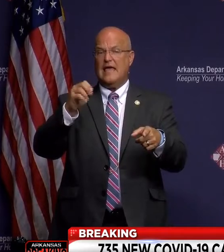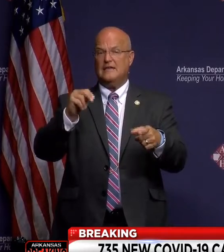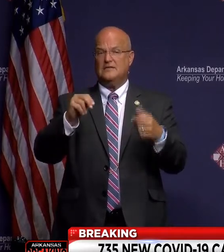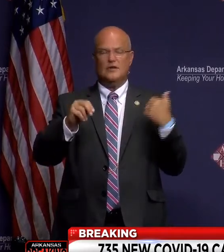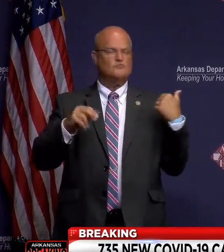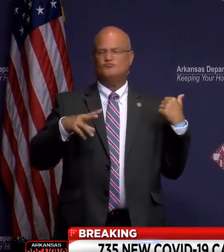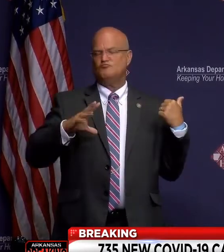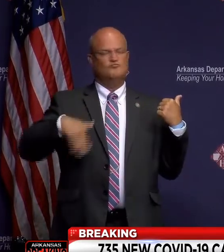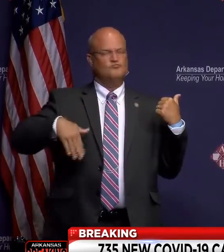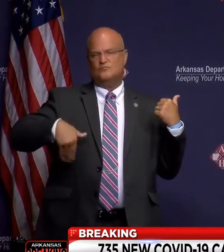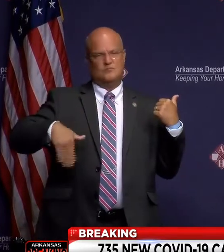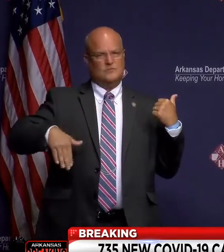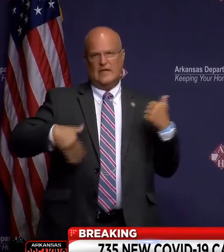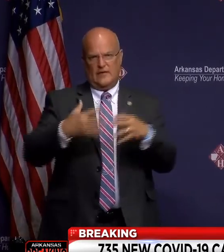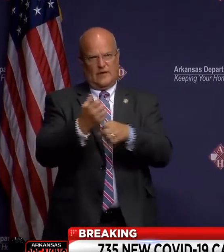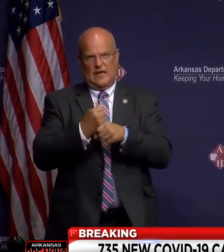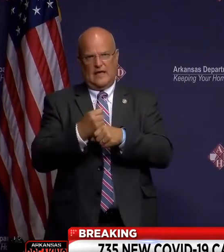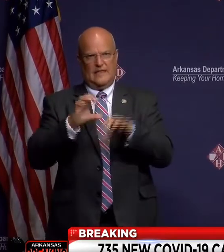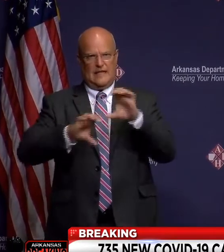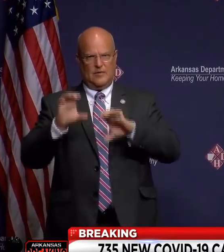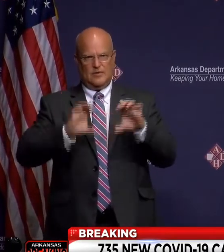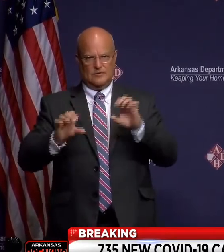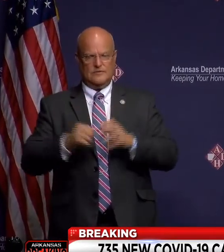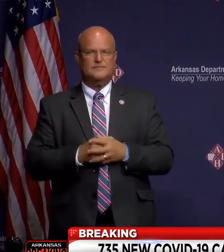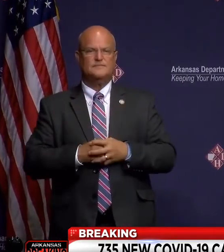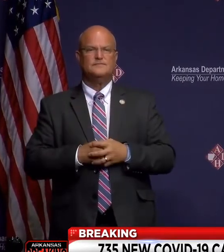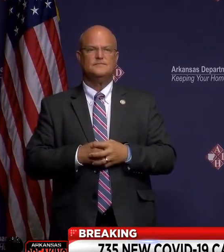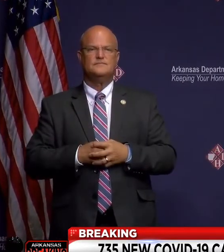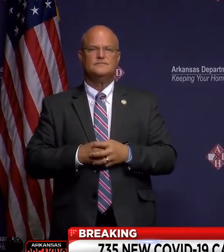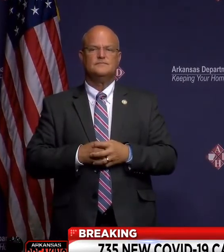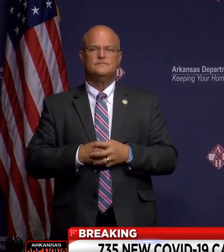our reagents for antigen testing.